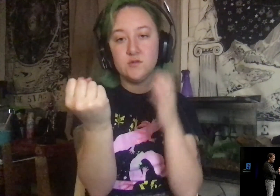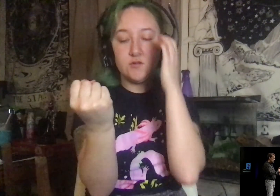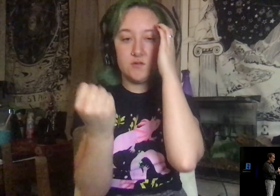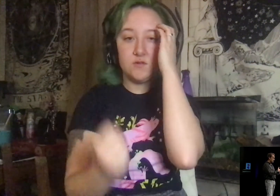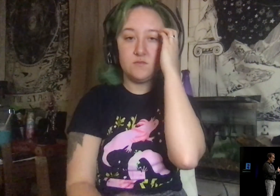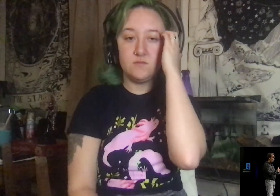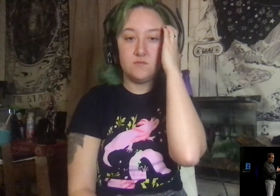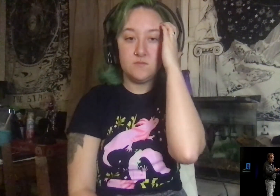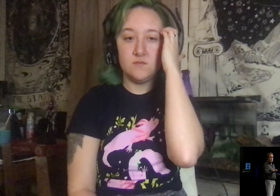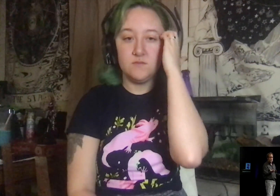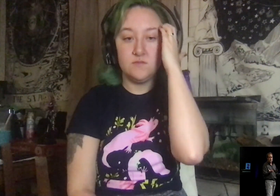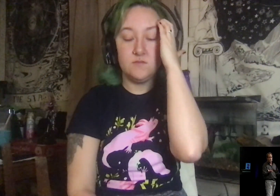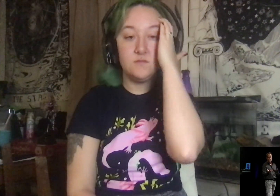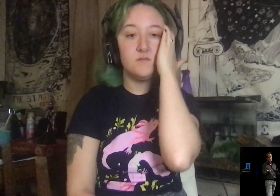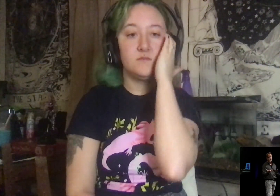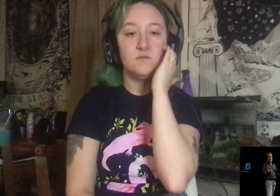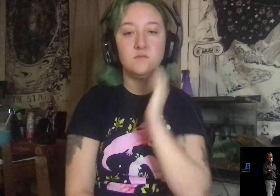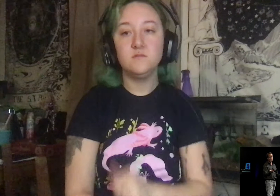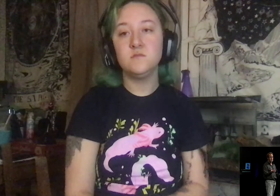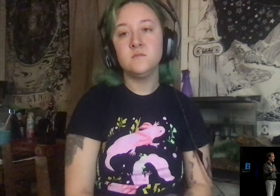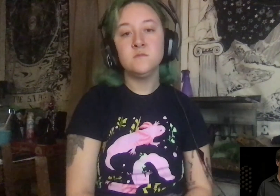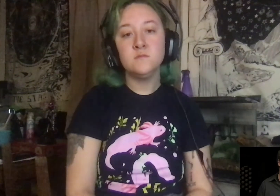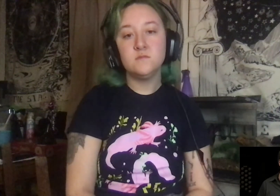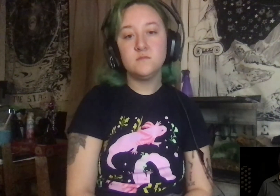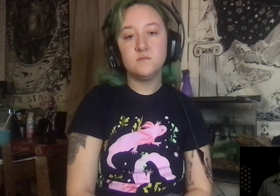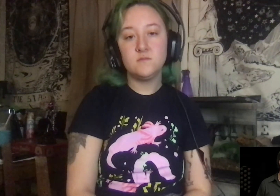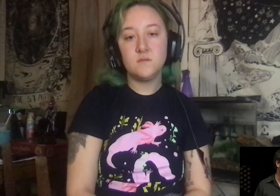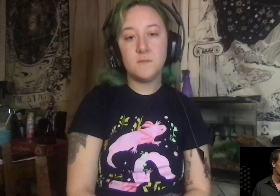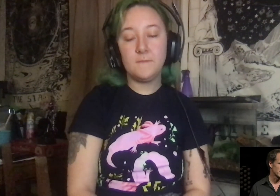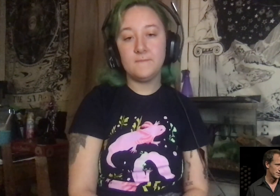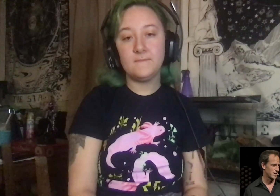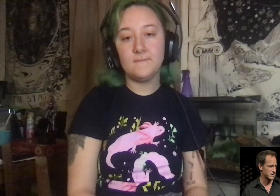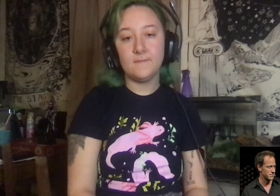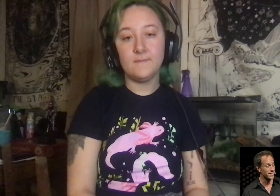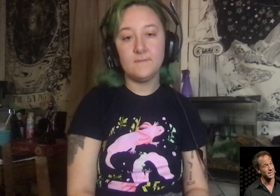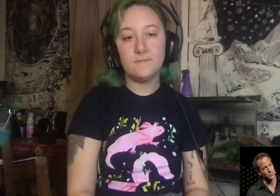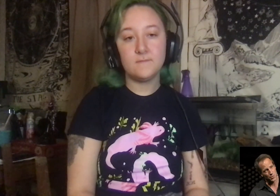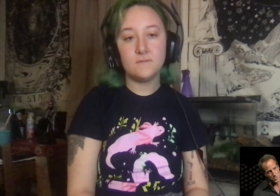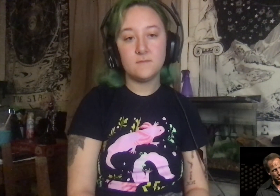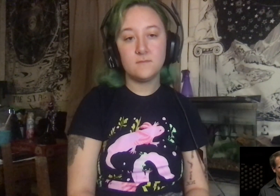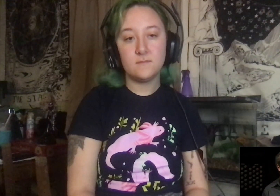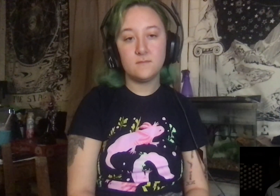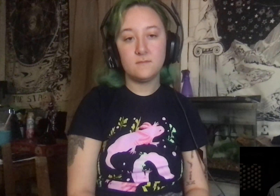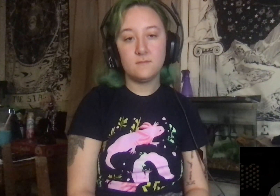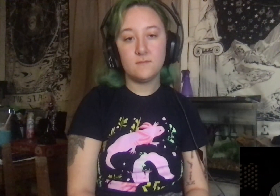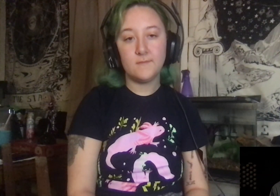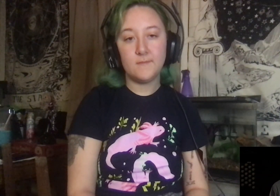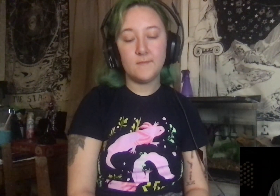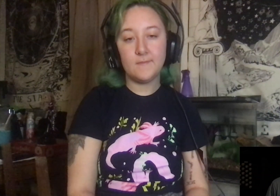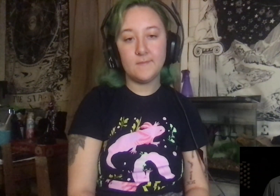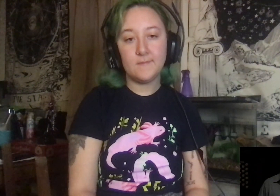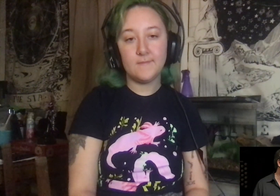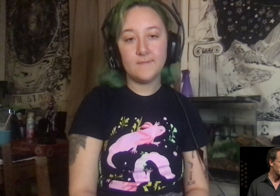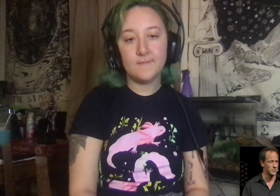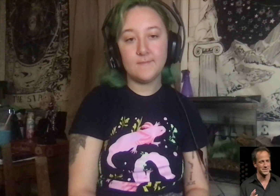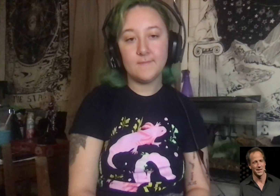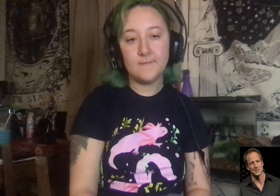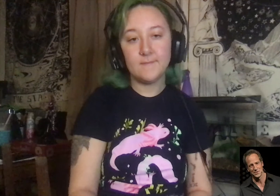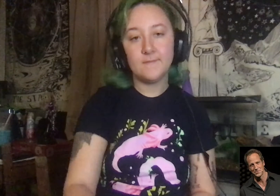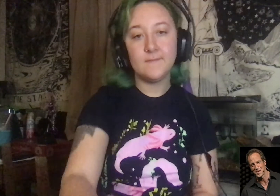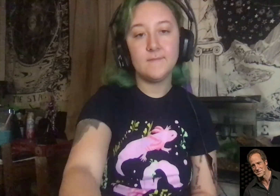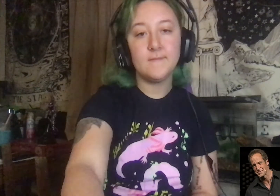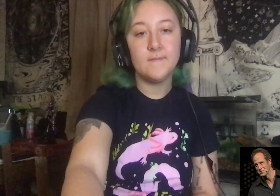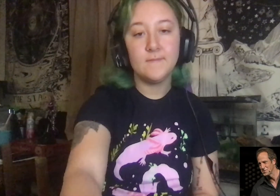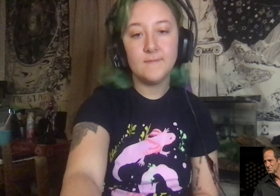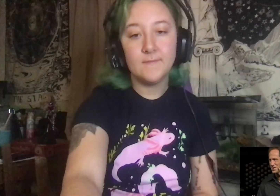of a message, what's really being said? Your life would be better if you could work a little less, if you didn't have to work so hard, if you could get home a little earlier, if you could retire a